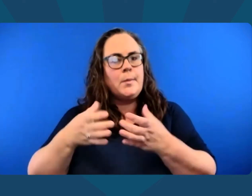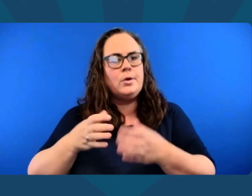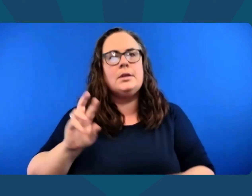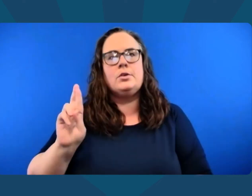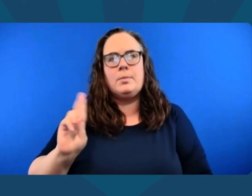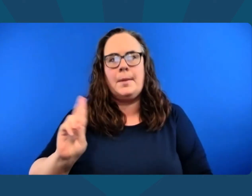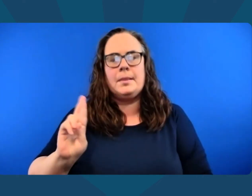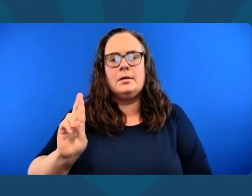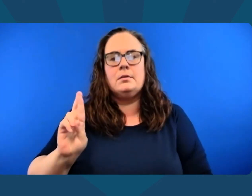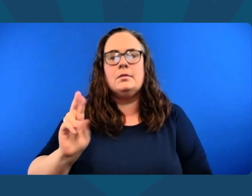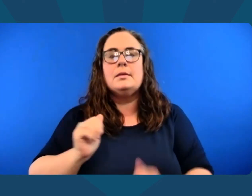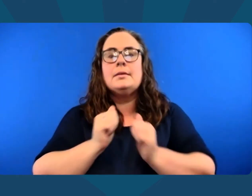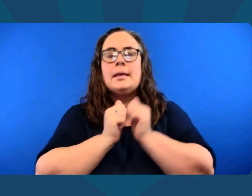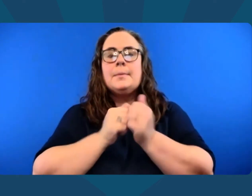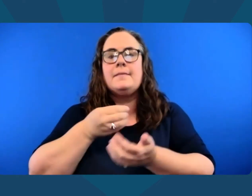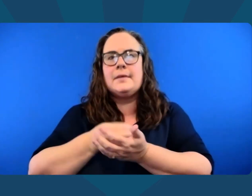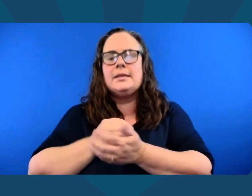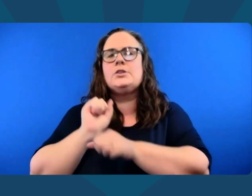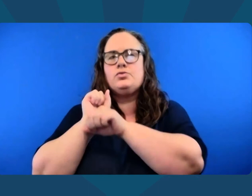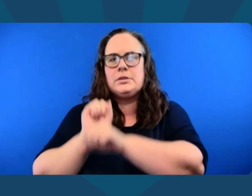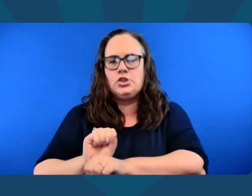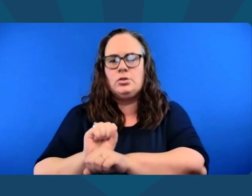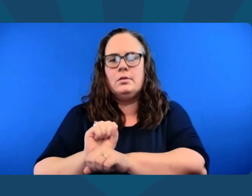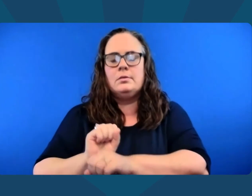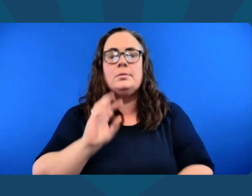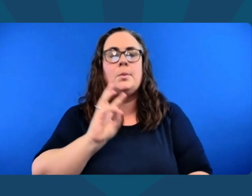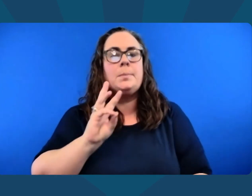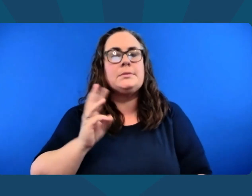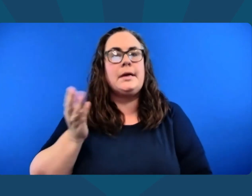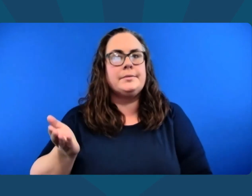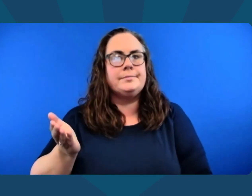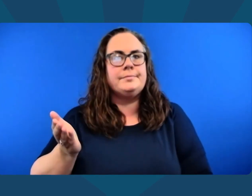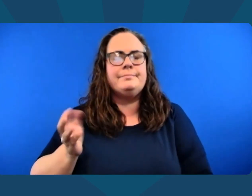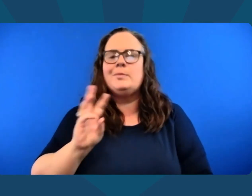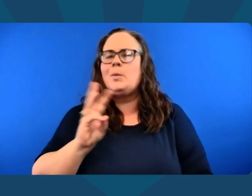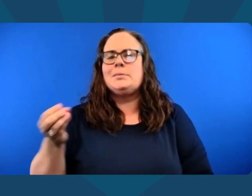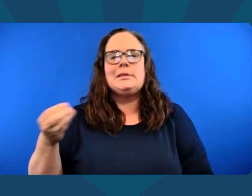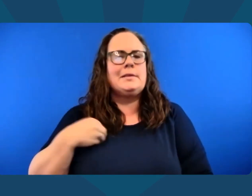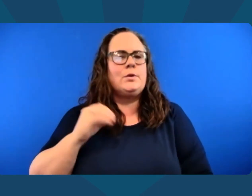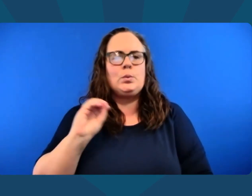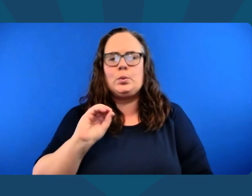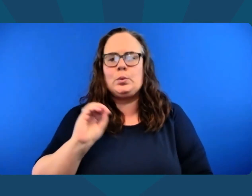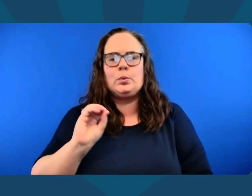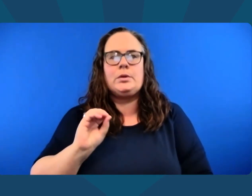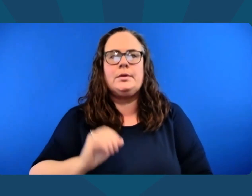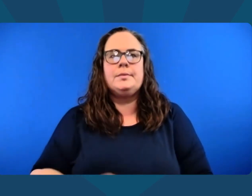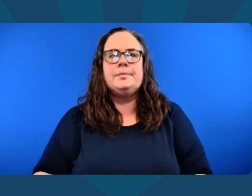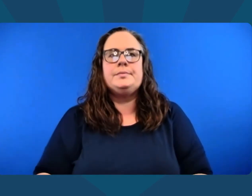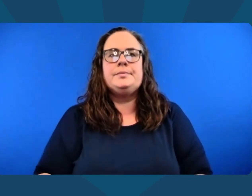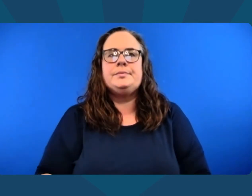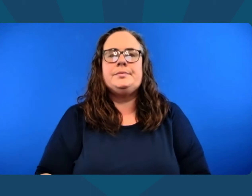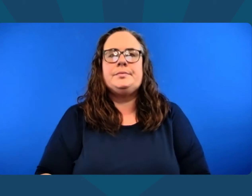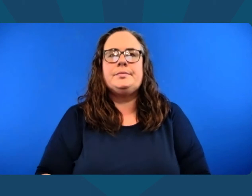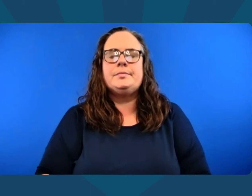Party Republican. Campaign funding traditional. Website, no website submitted.